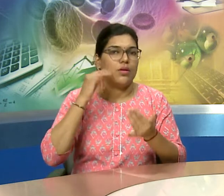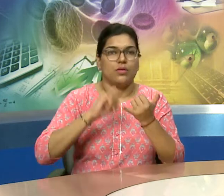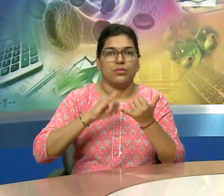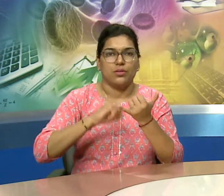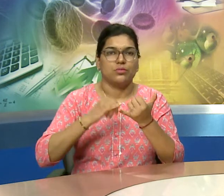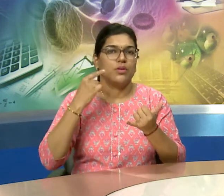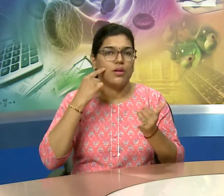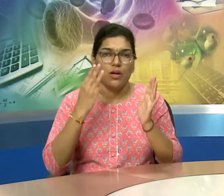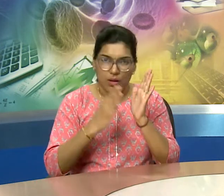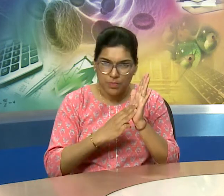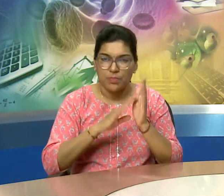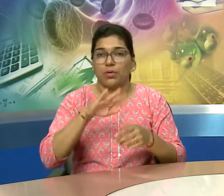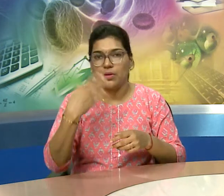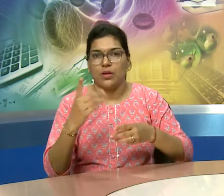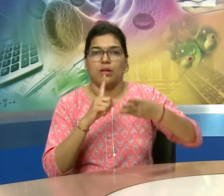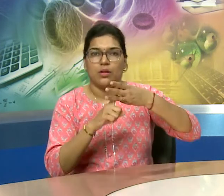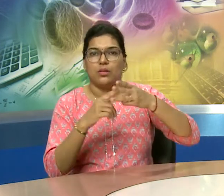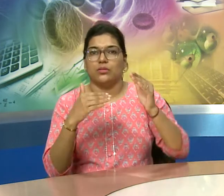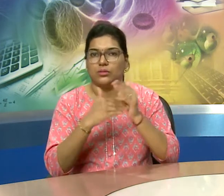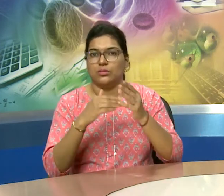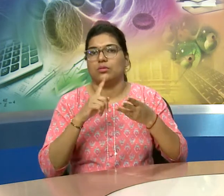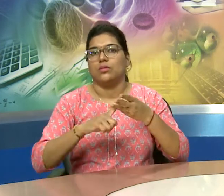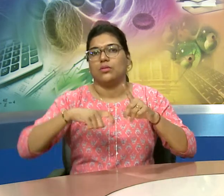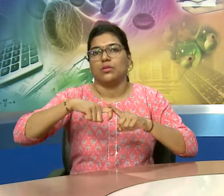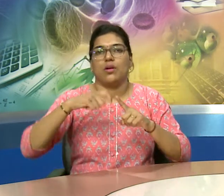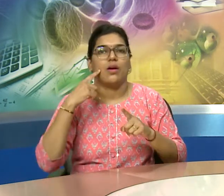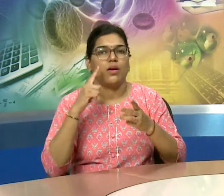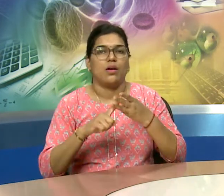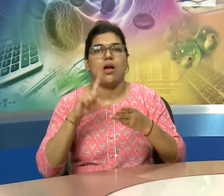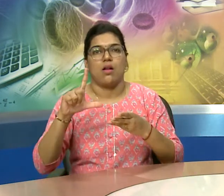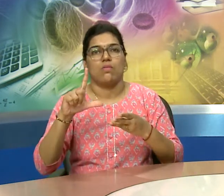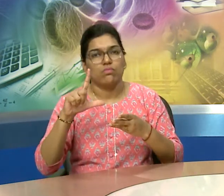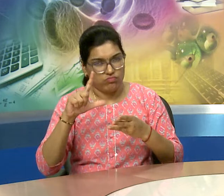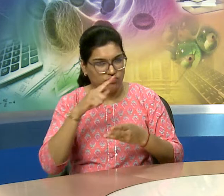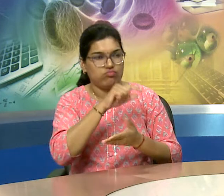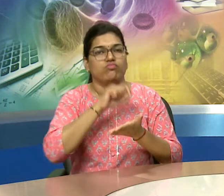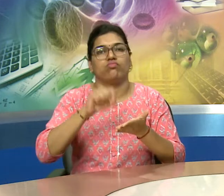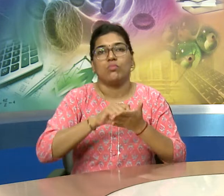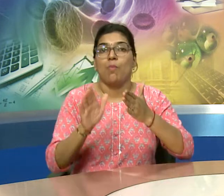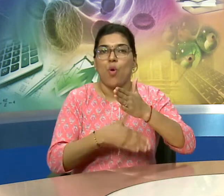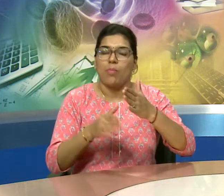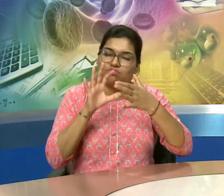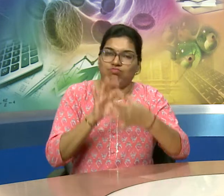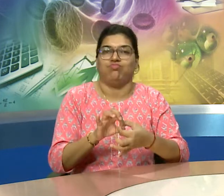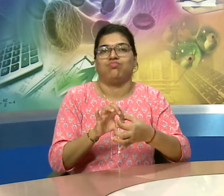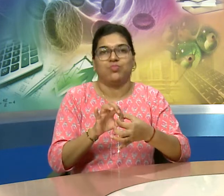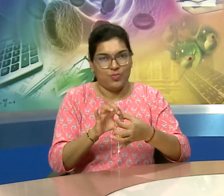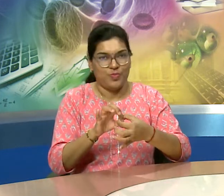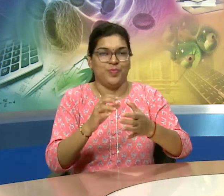His real name is Nissim Ezekiel. He is a poet